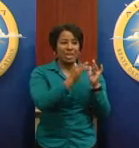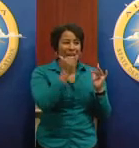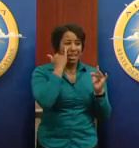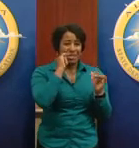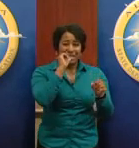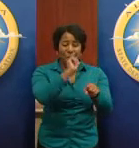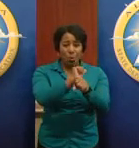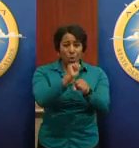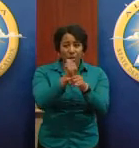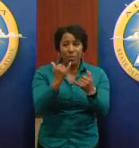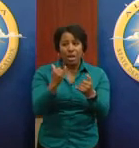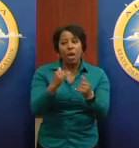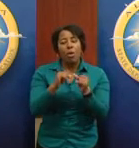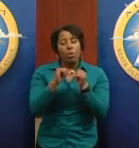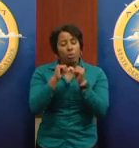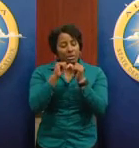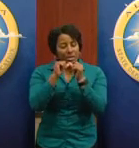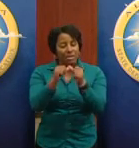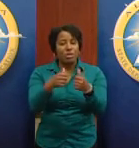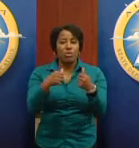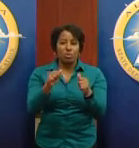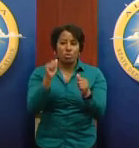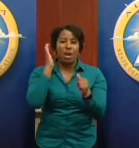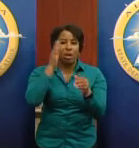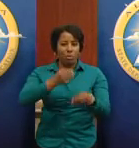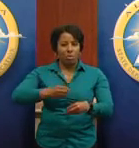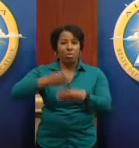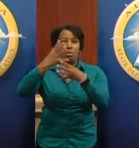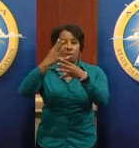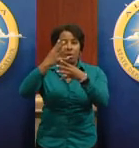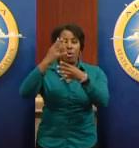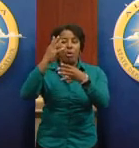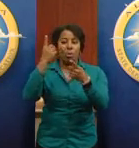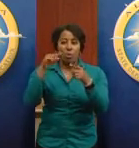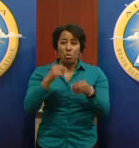be very prominent on the front of our website, where you can go and